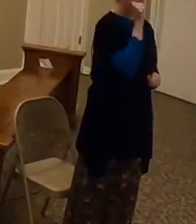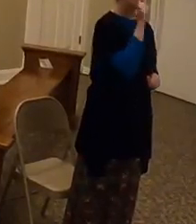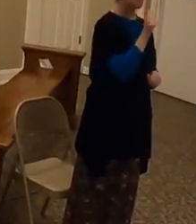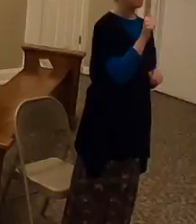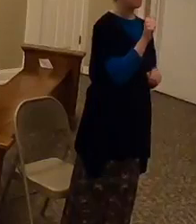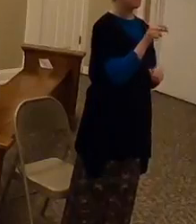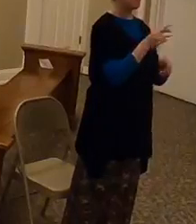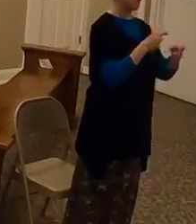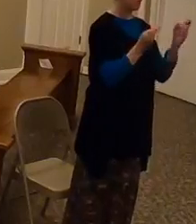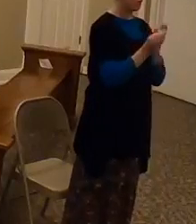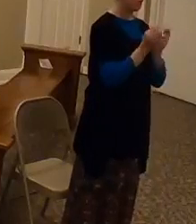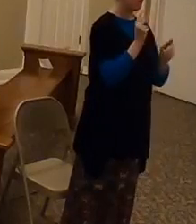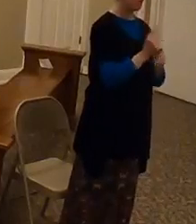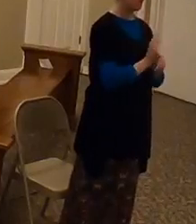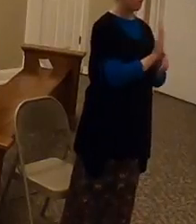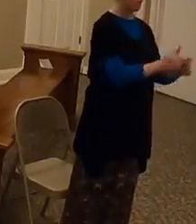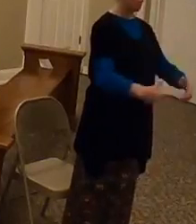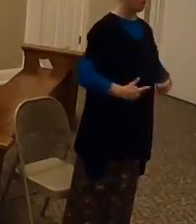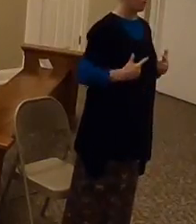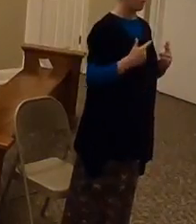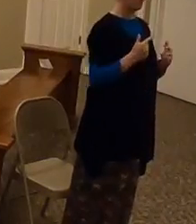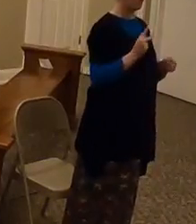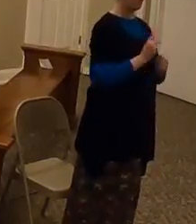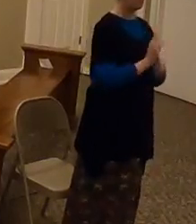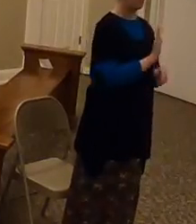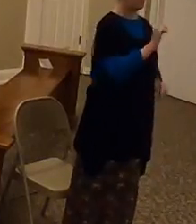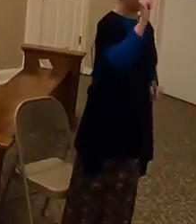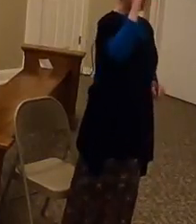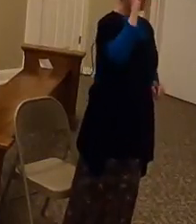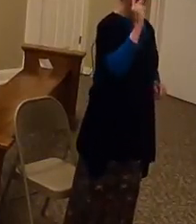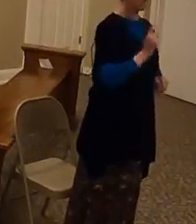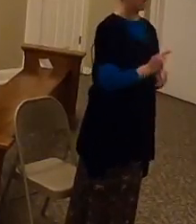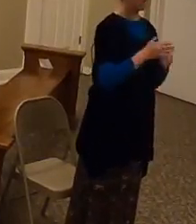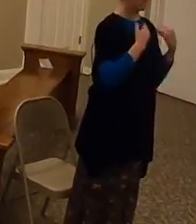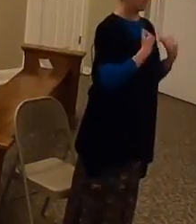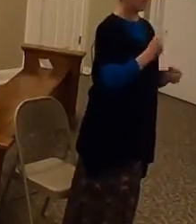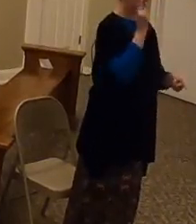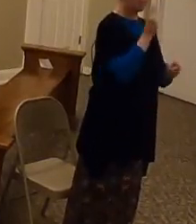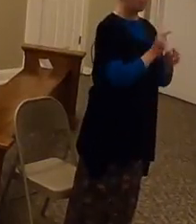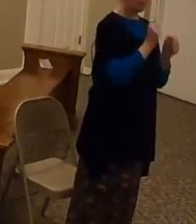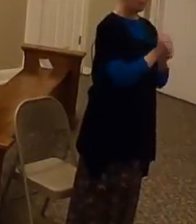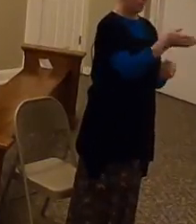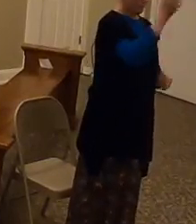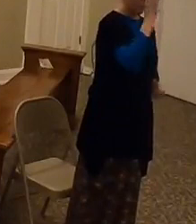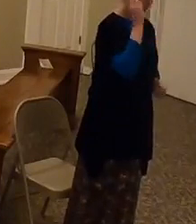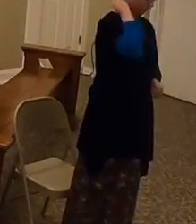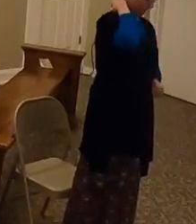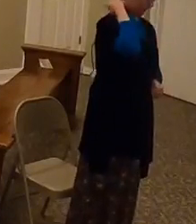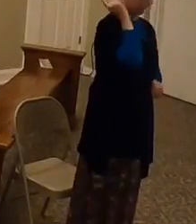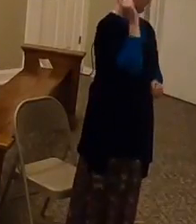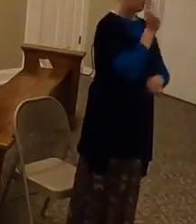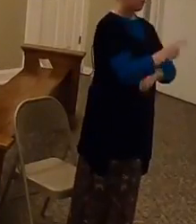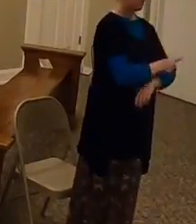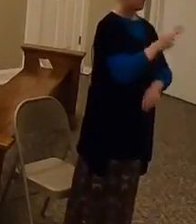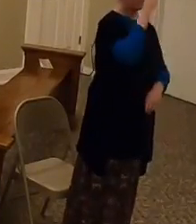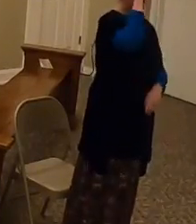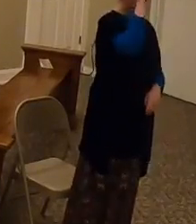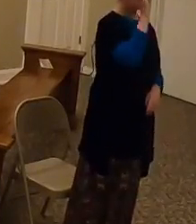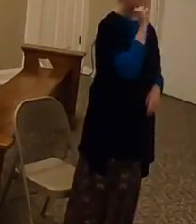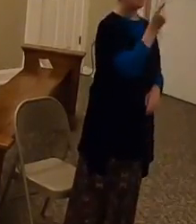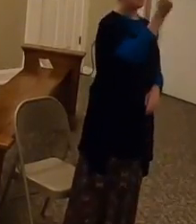repent. That you keep your life straight. You keep your mind straight. You keep your heart right with God, because one day He's coming back for